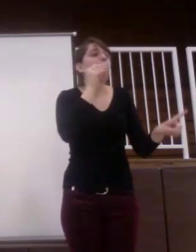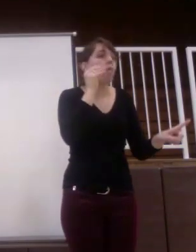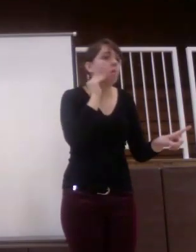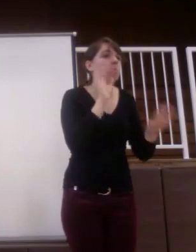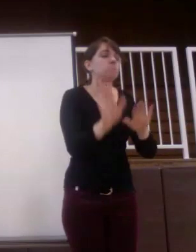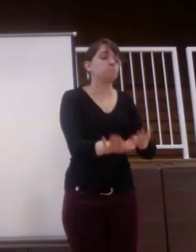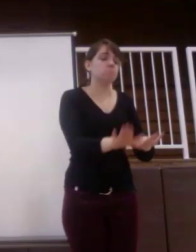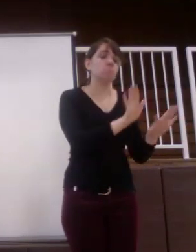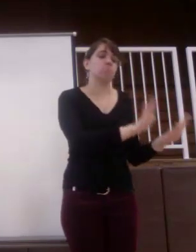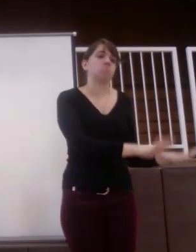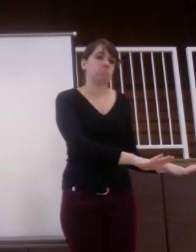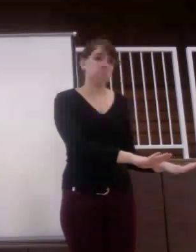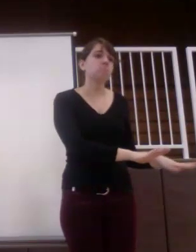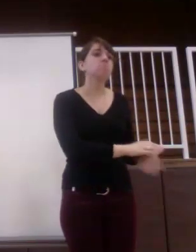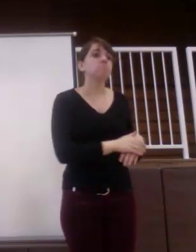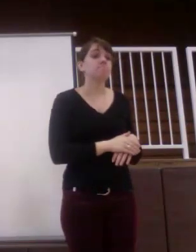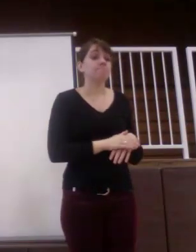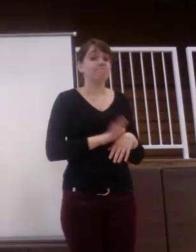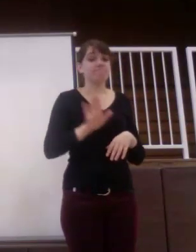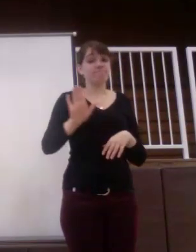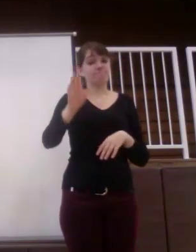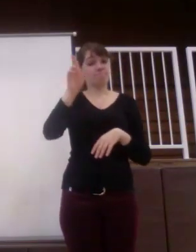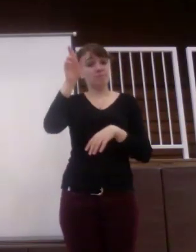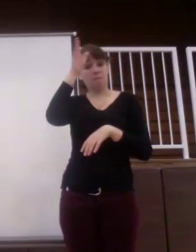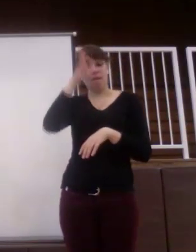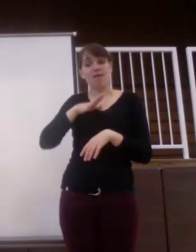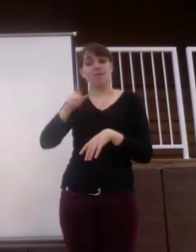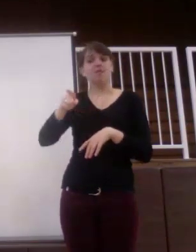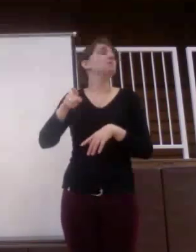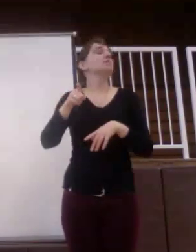His last days were filled with comfort, dignity,